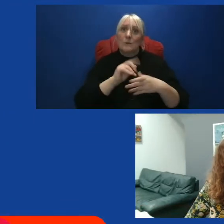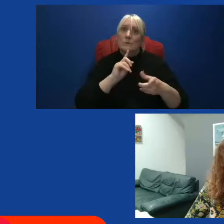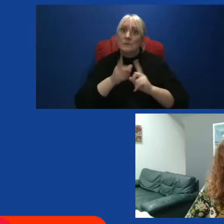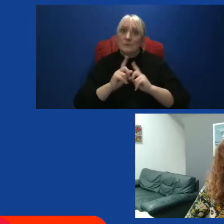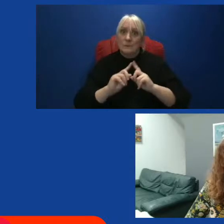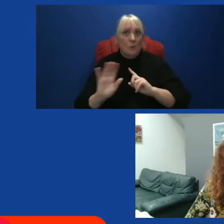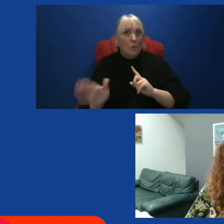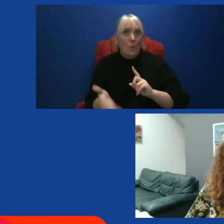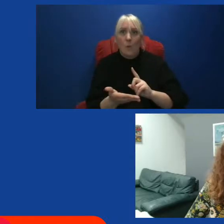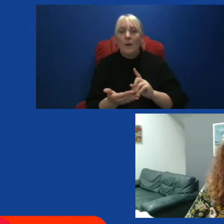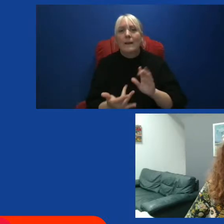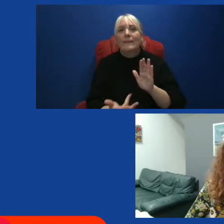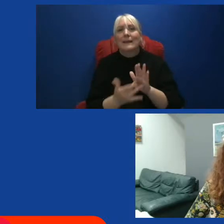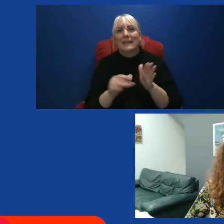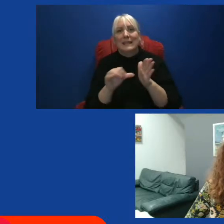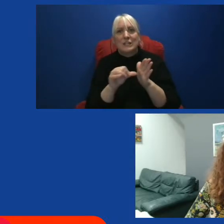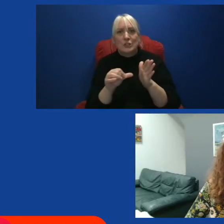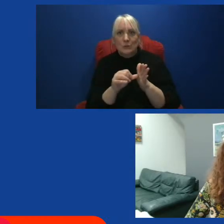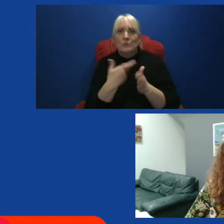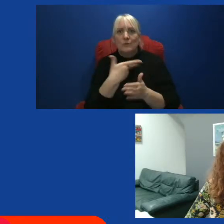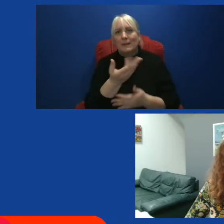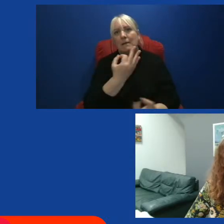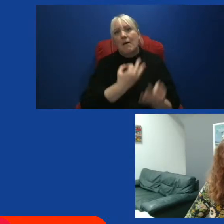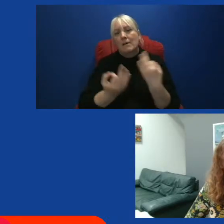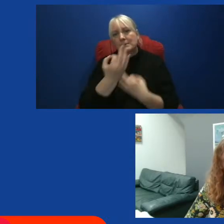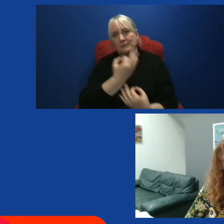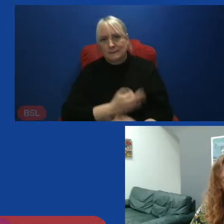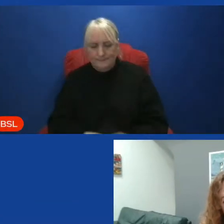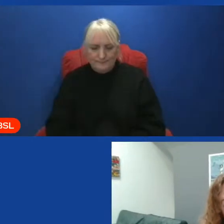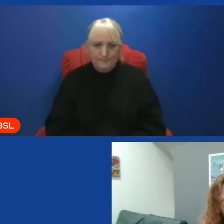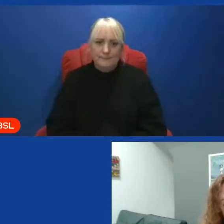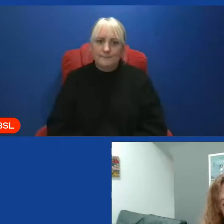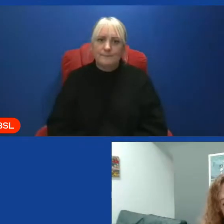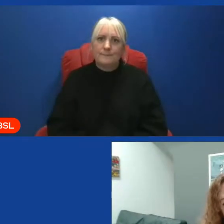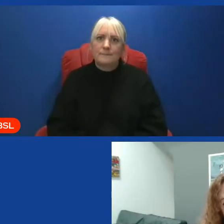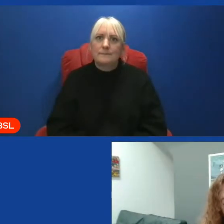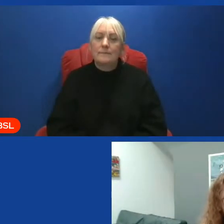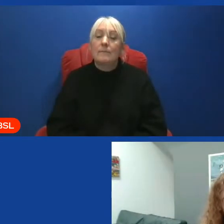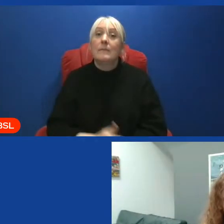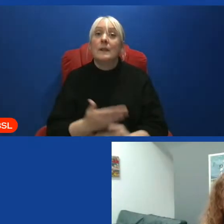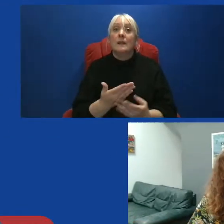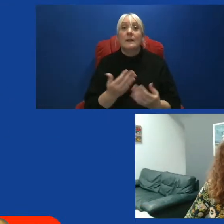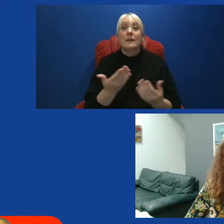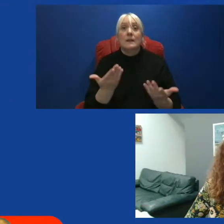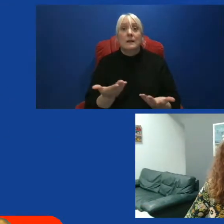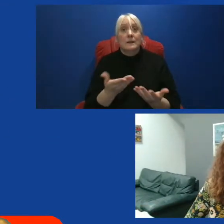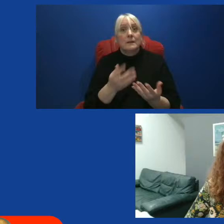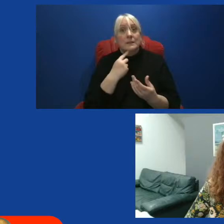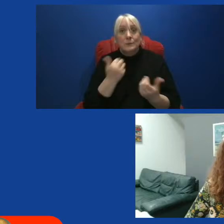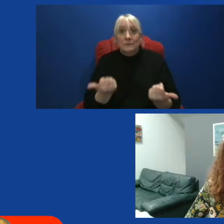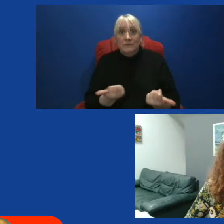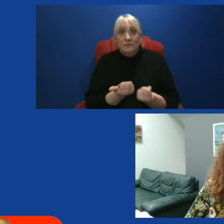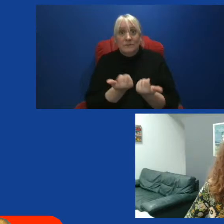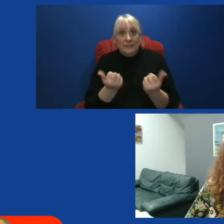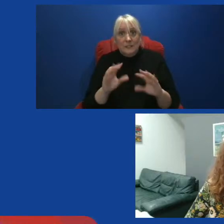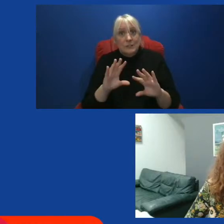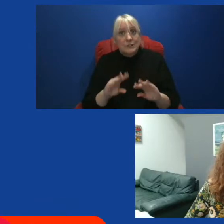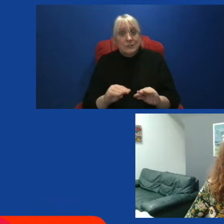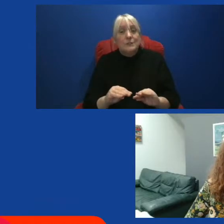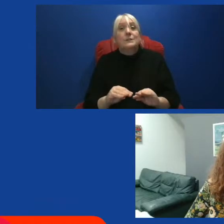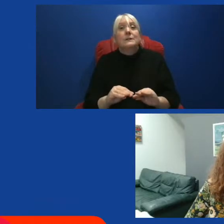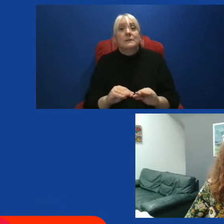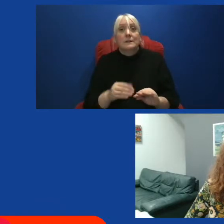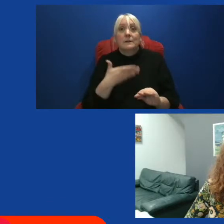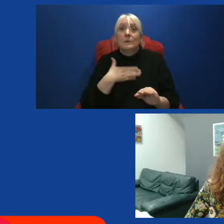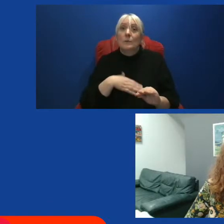issues and questions that the people have got. So without further ado, really, we are drawing to a close now. So I just in closing, I